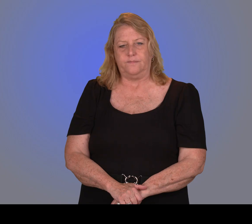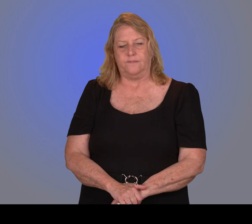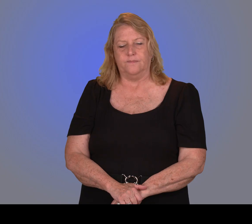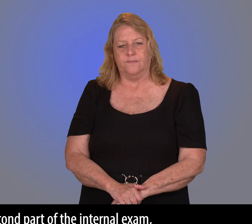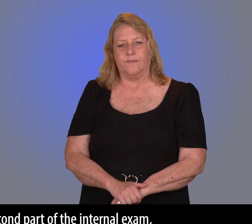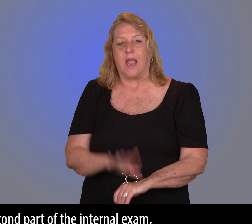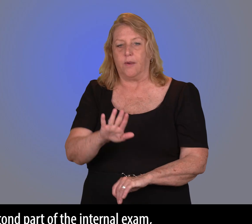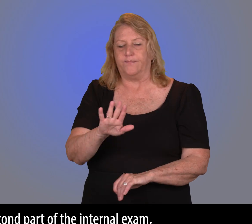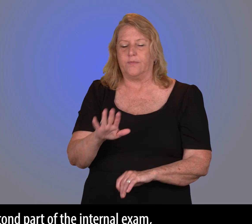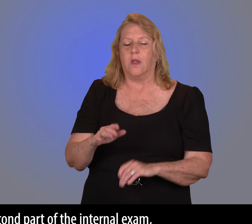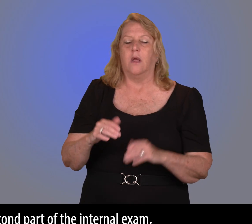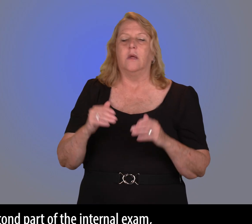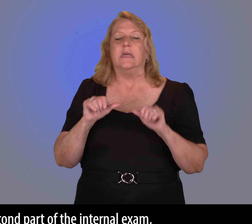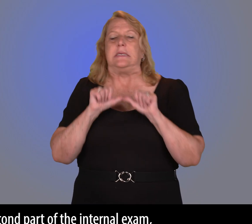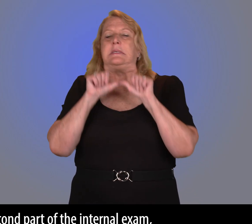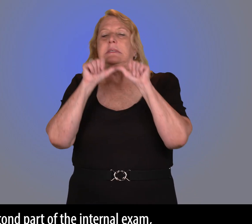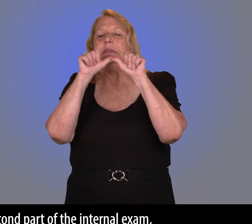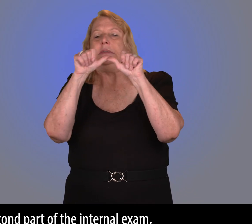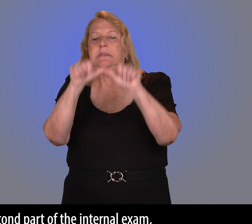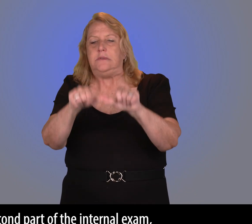For the second part of the internal exam,